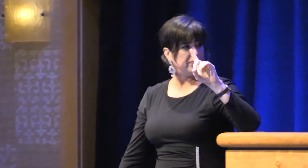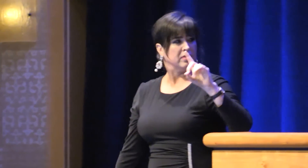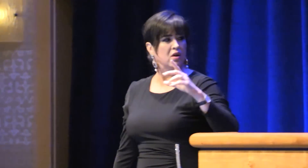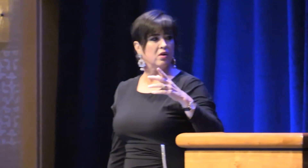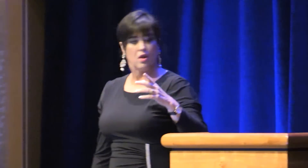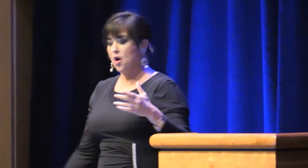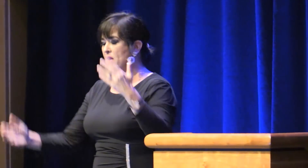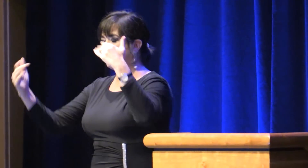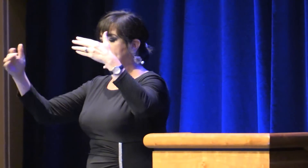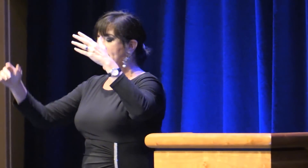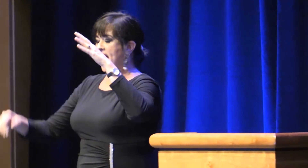Just one moment.